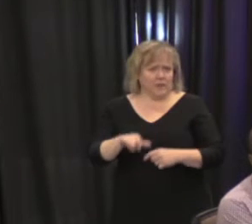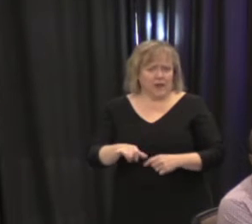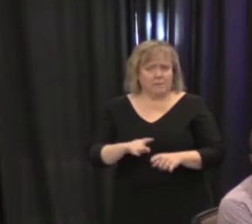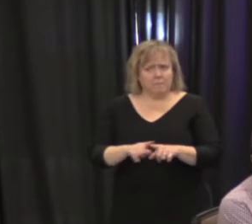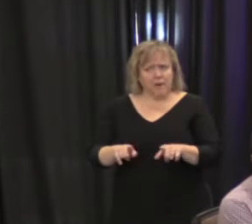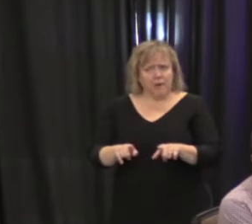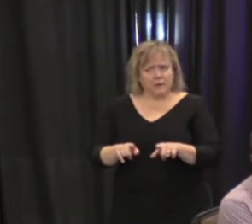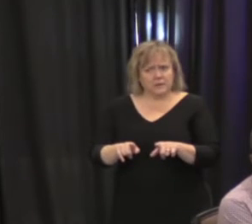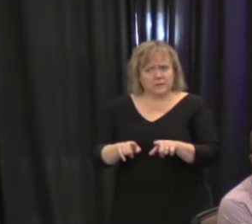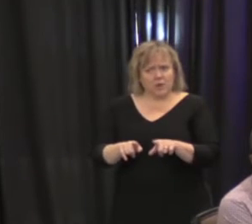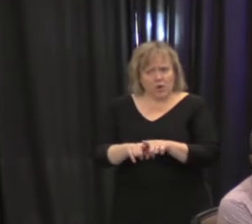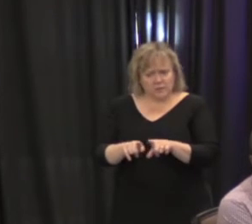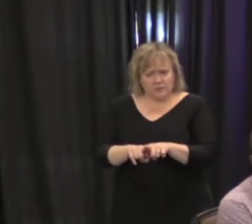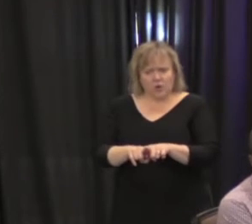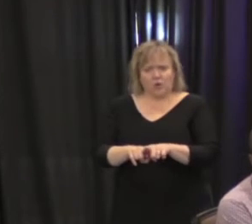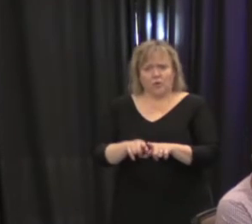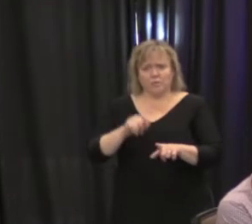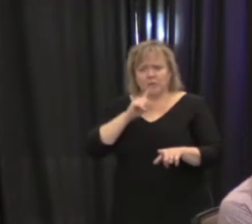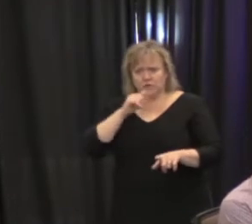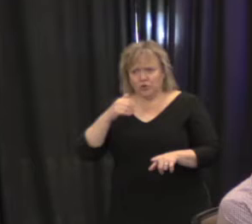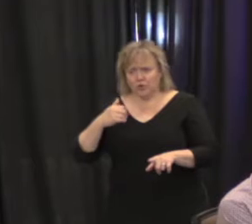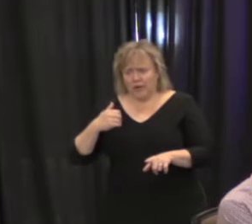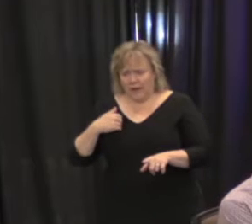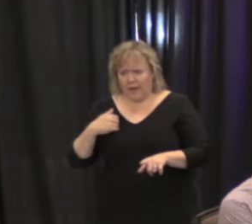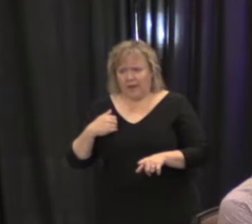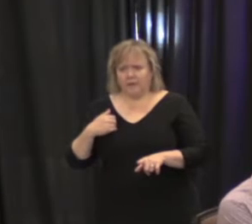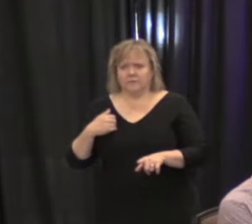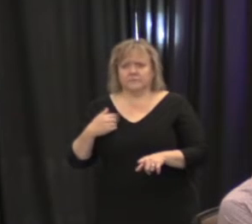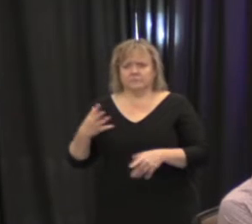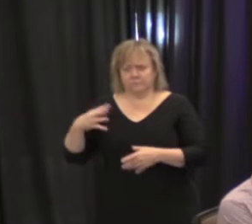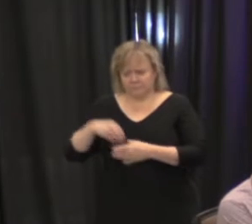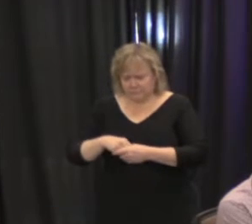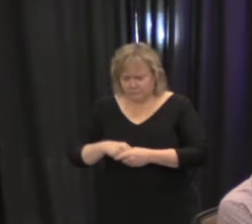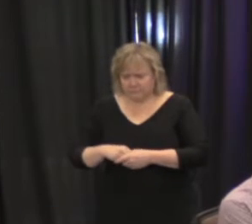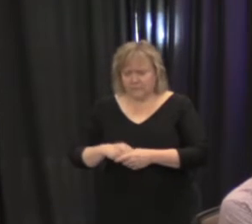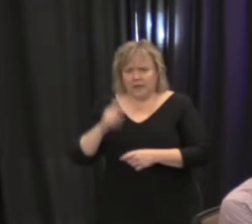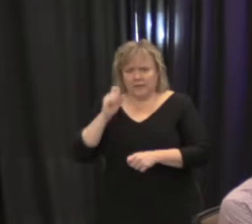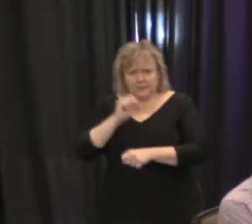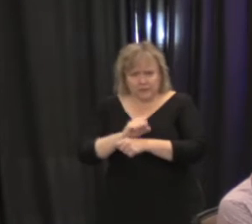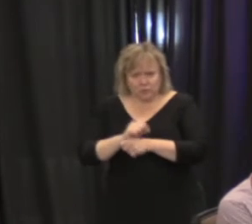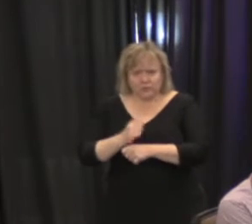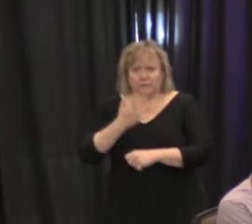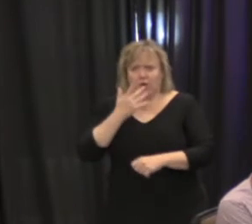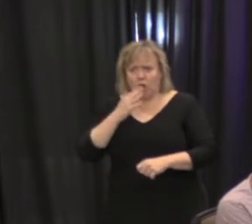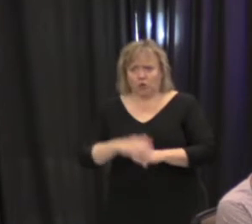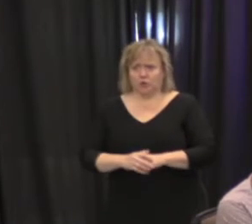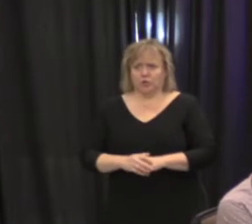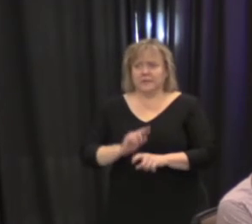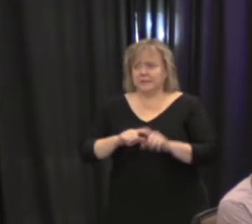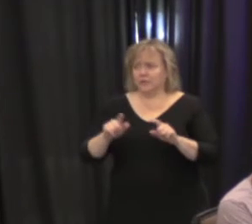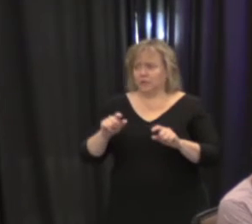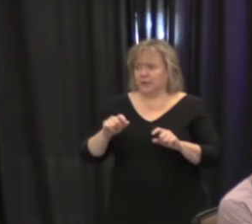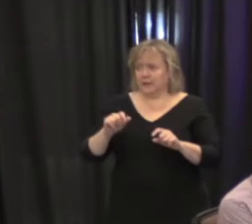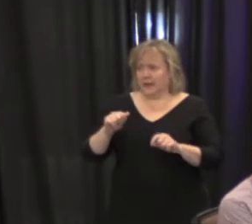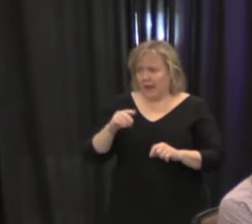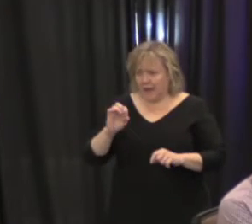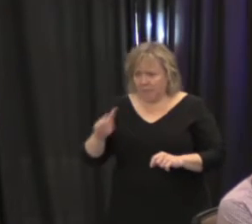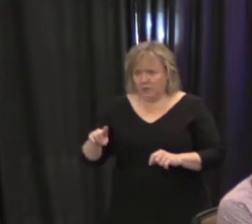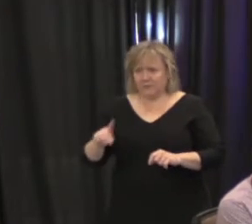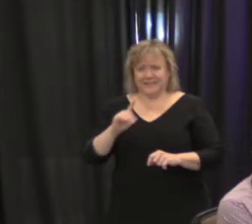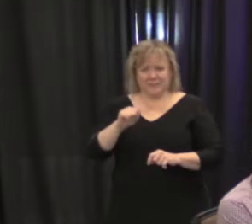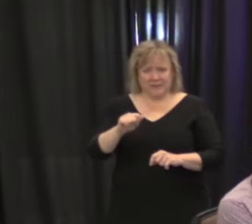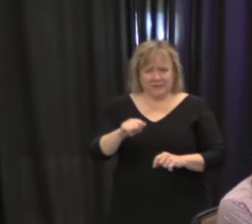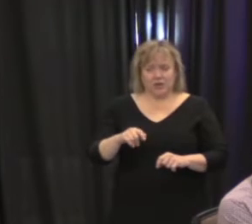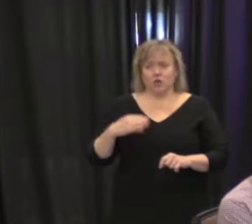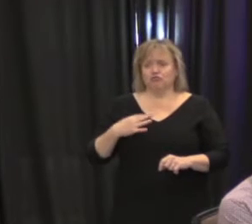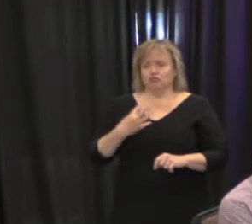time, centering the voices of sex workers of color, differently abled sex workers, trans sex workers. And I'm going to echo